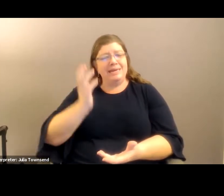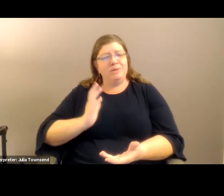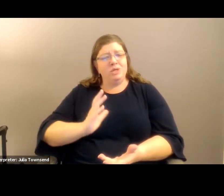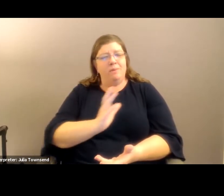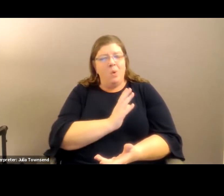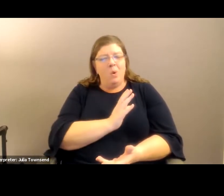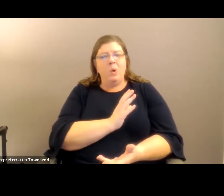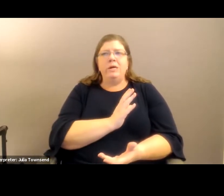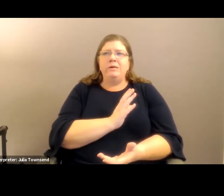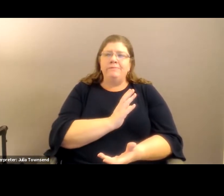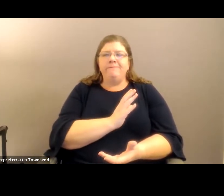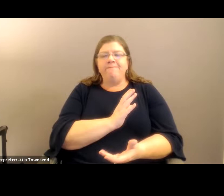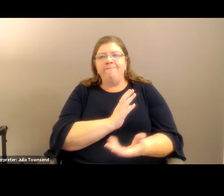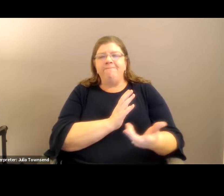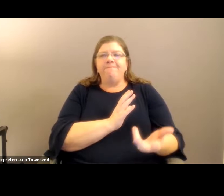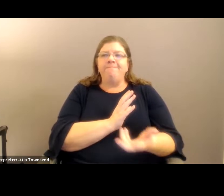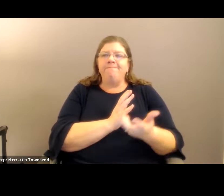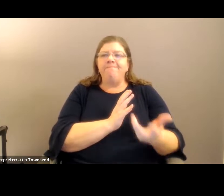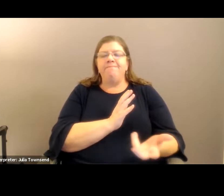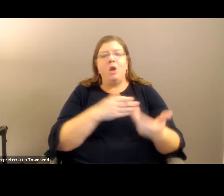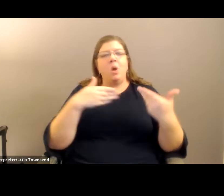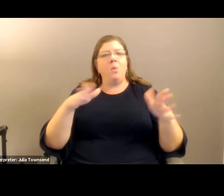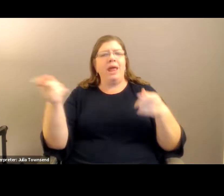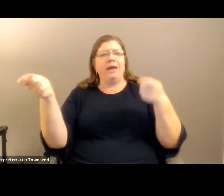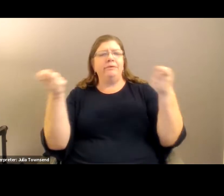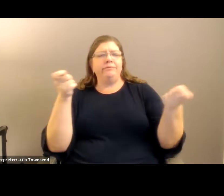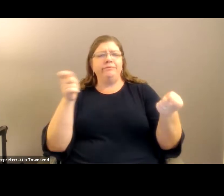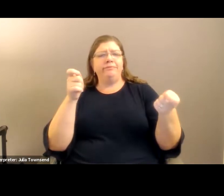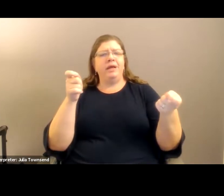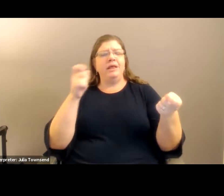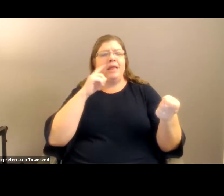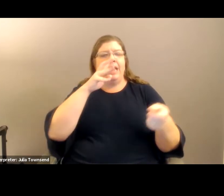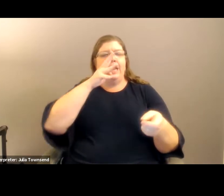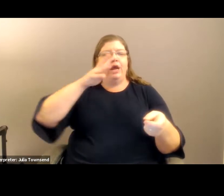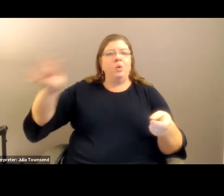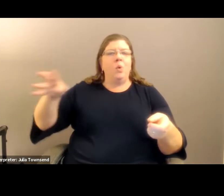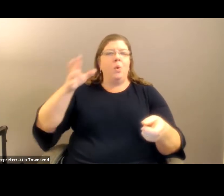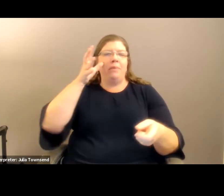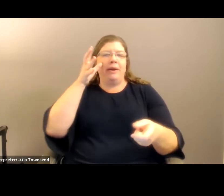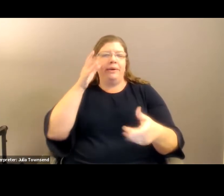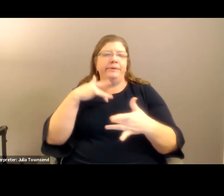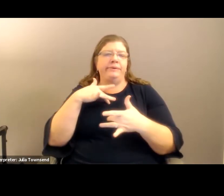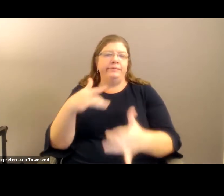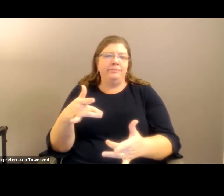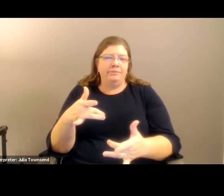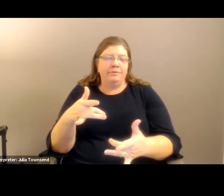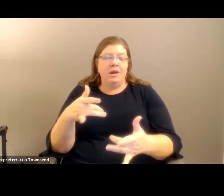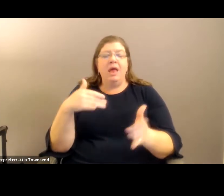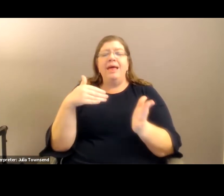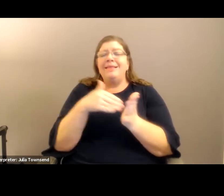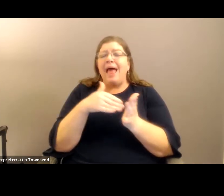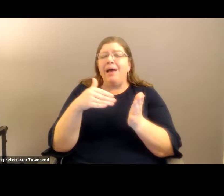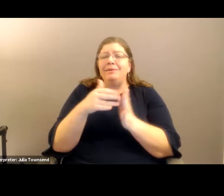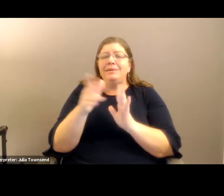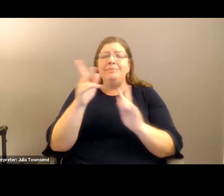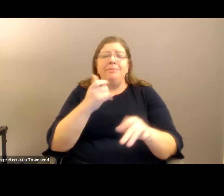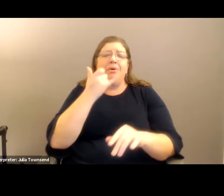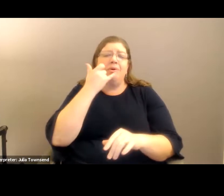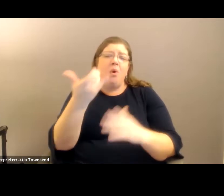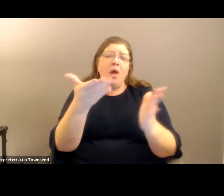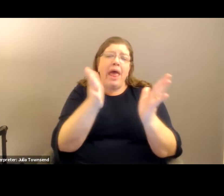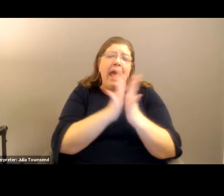has a way of governance that is ignoring the parents. We've had thousands of people asking for things. We've